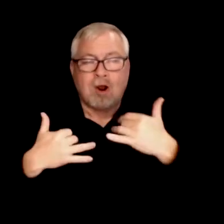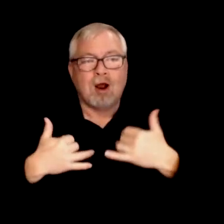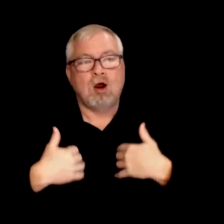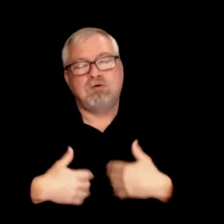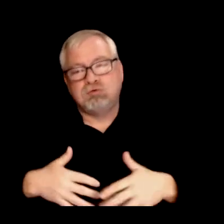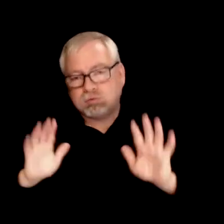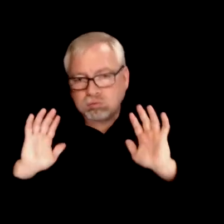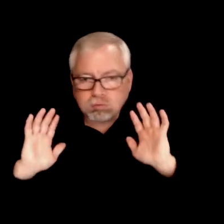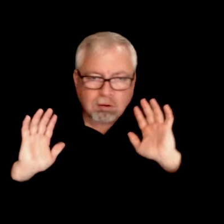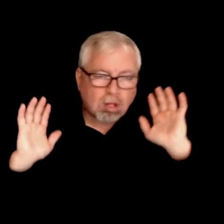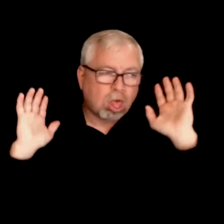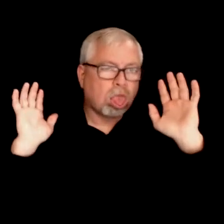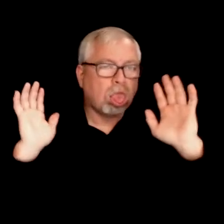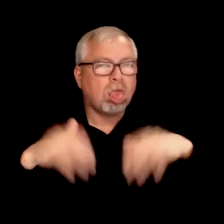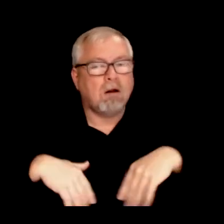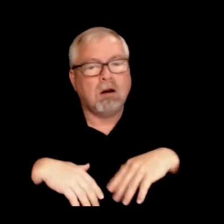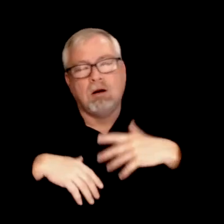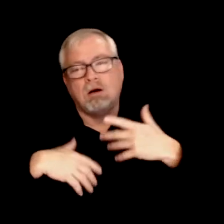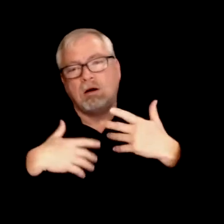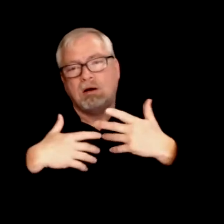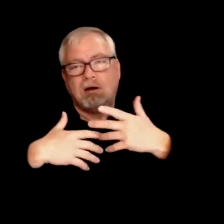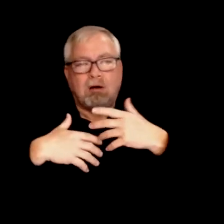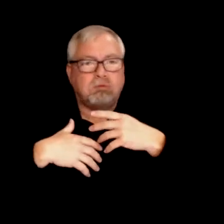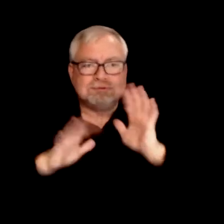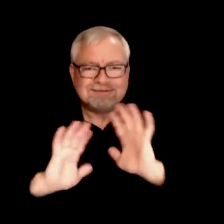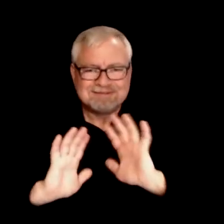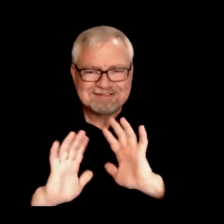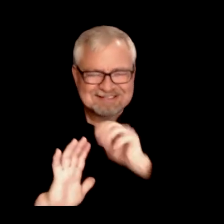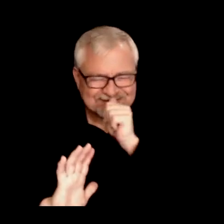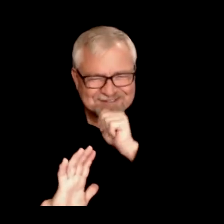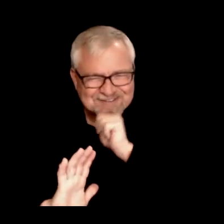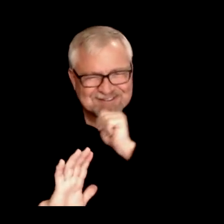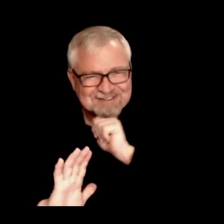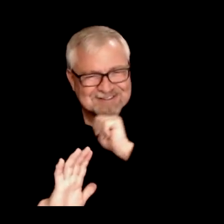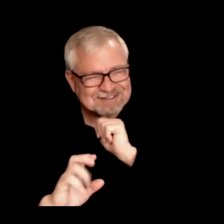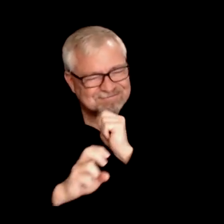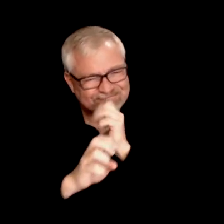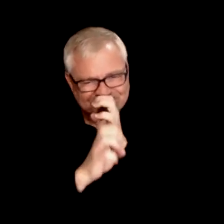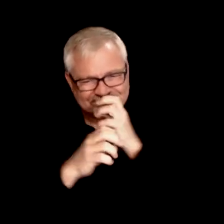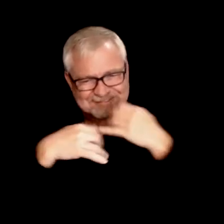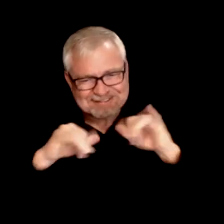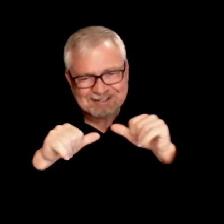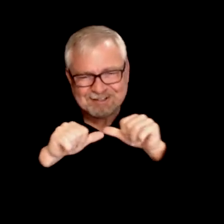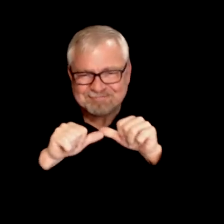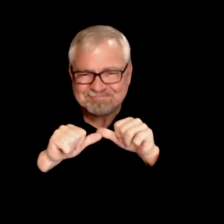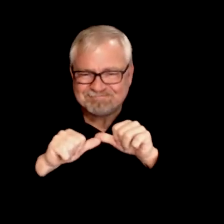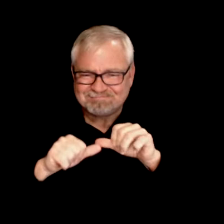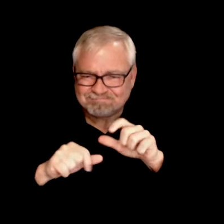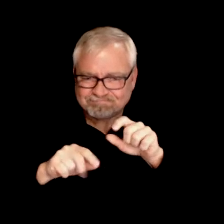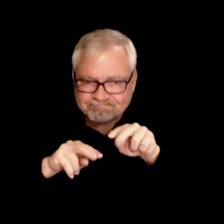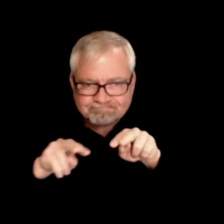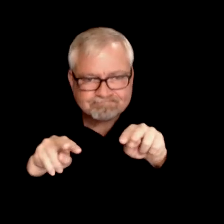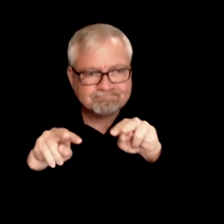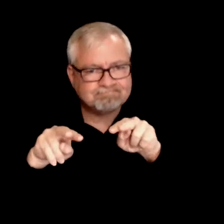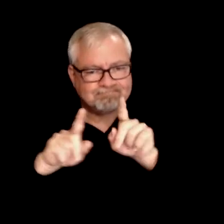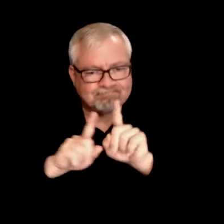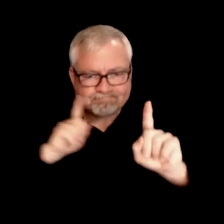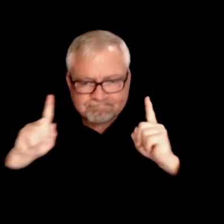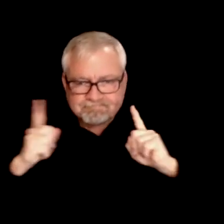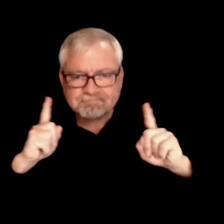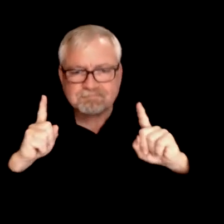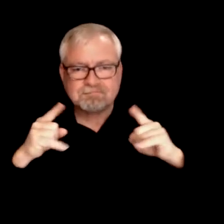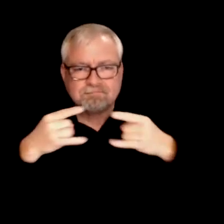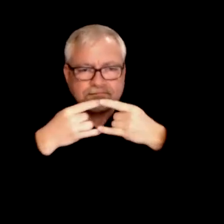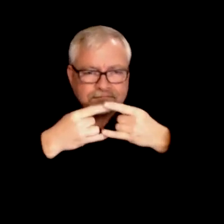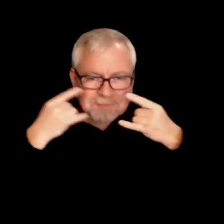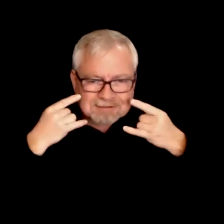of what we've done, and it's important to keep paying attention to practicing social distancing. Whenever we're with people